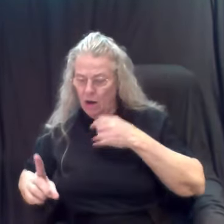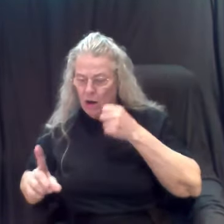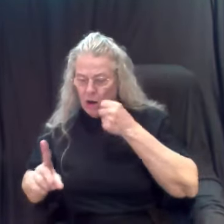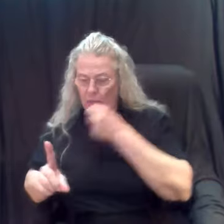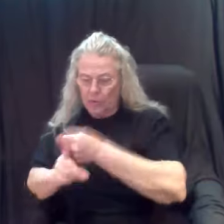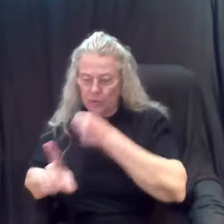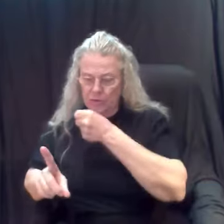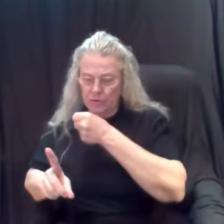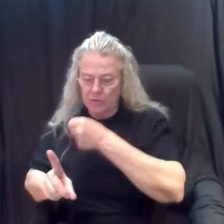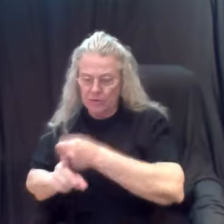fruit